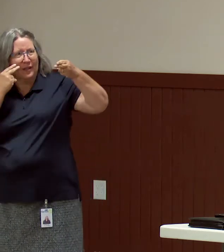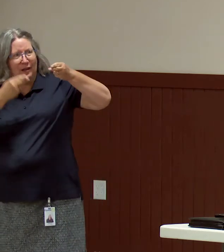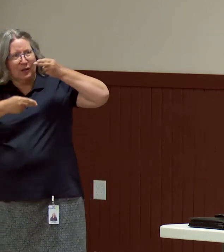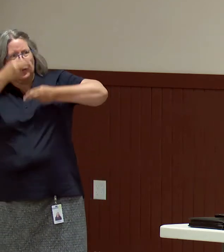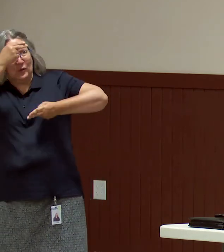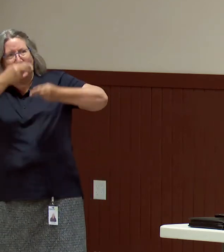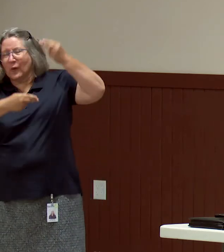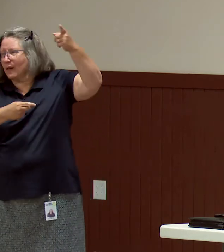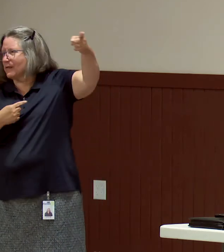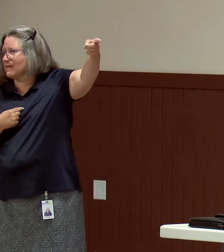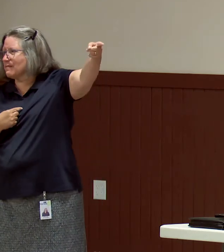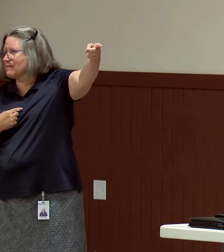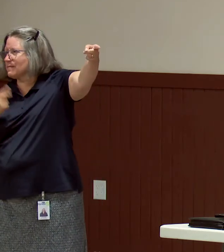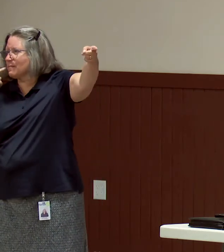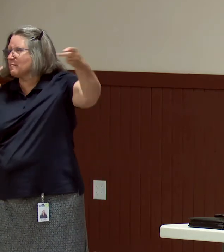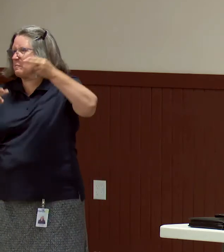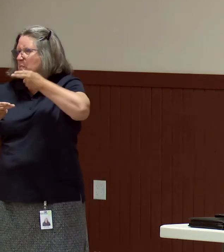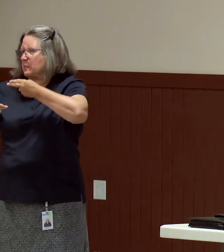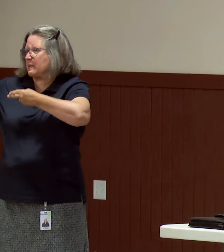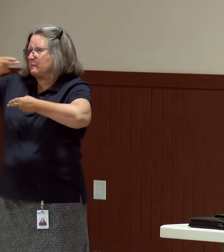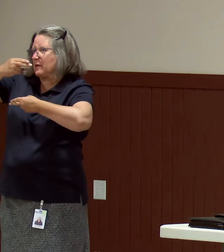do is click and drag them around. Thank you.